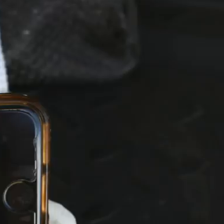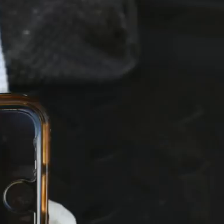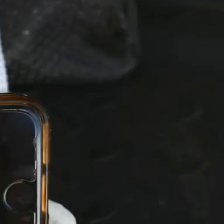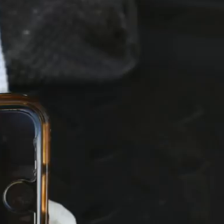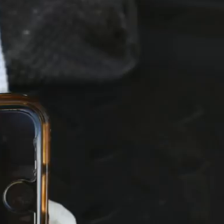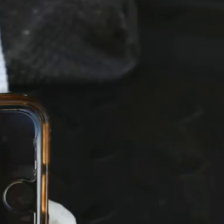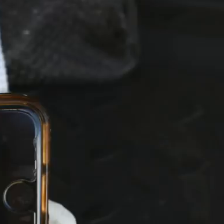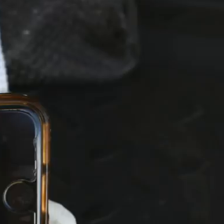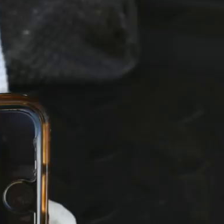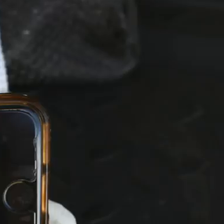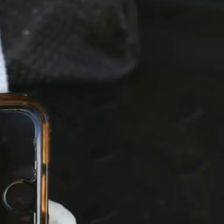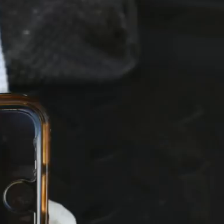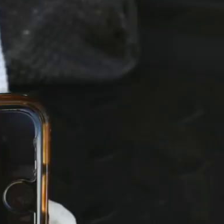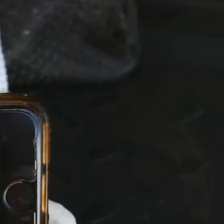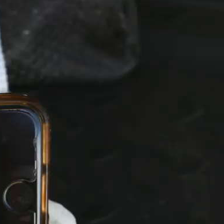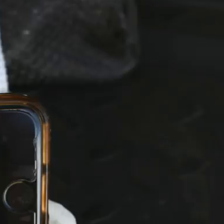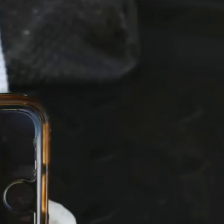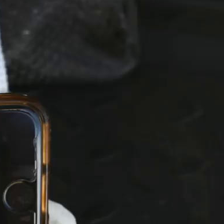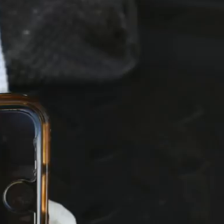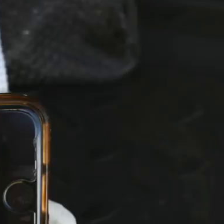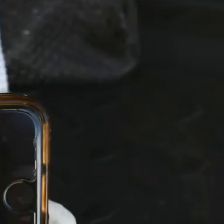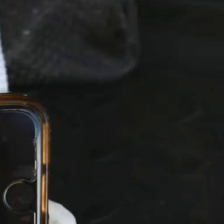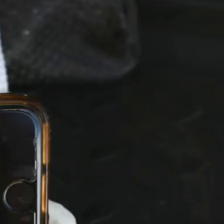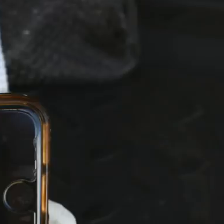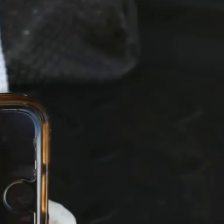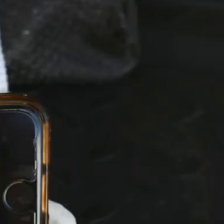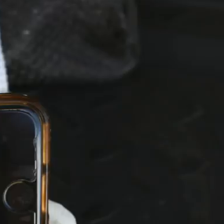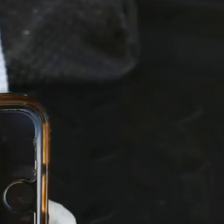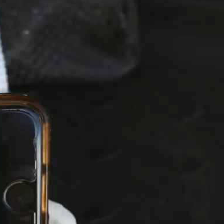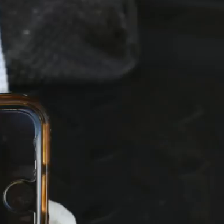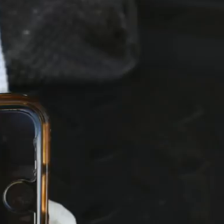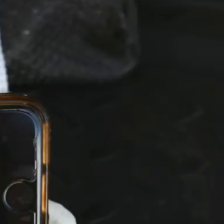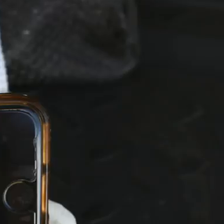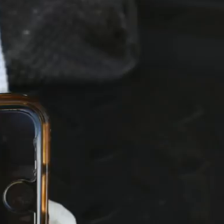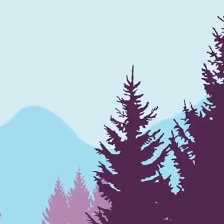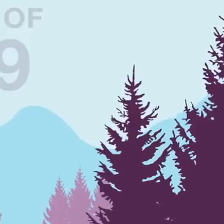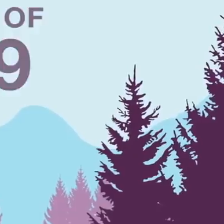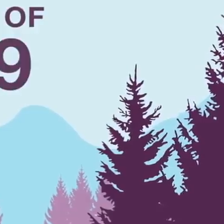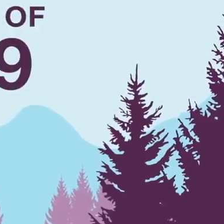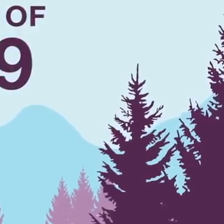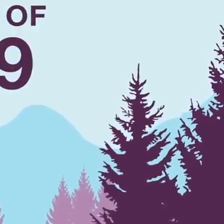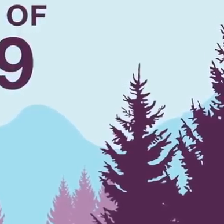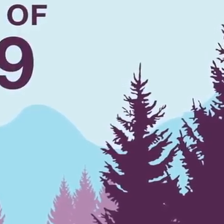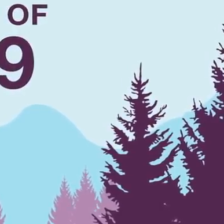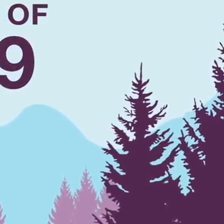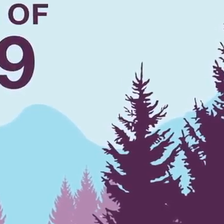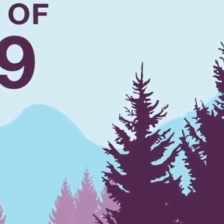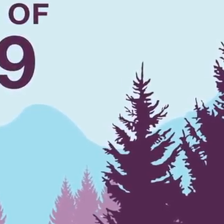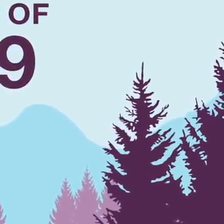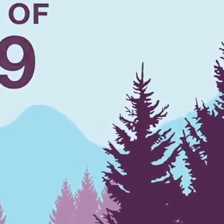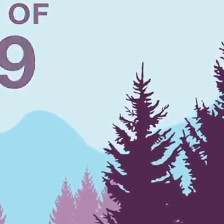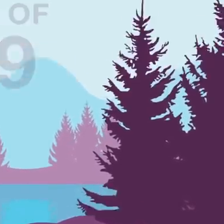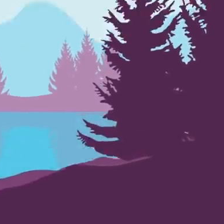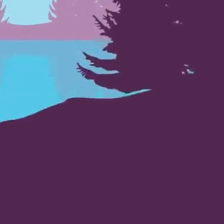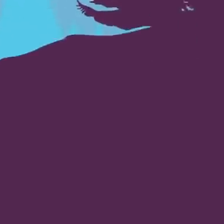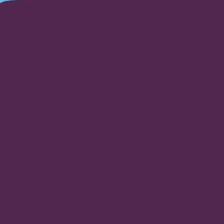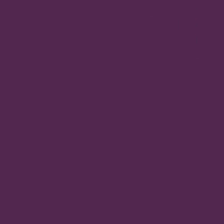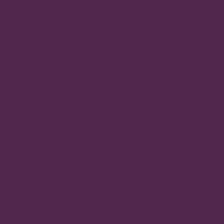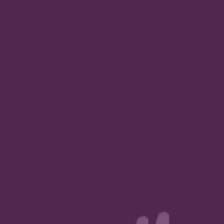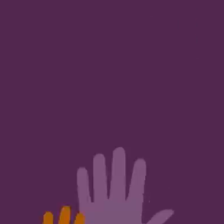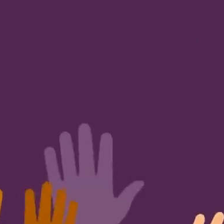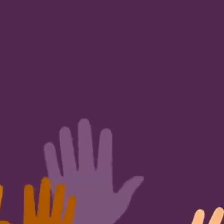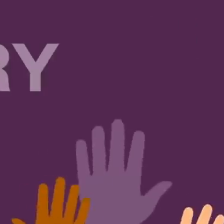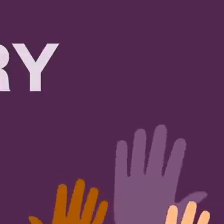ABTrace Together is a voluntary, secure, mobile contact tracing application to help prevent the spread of